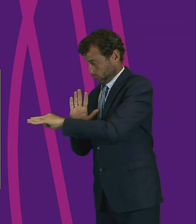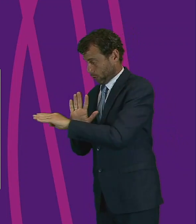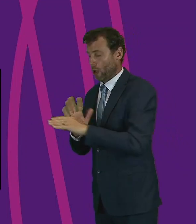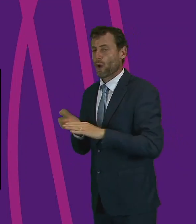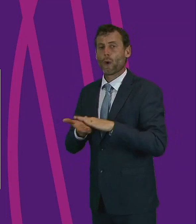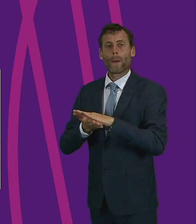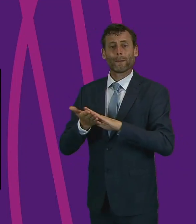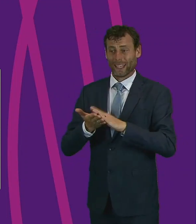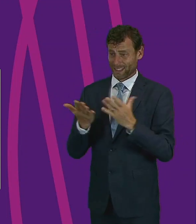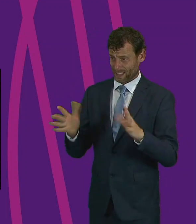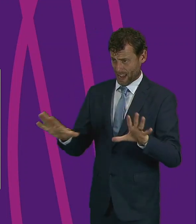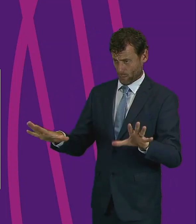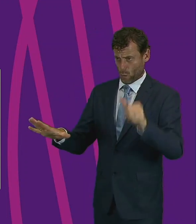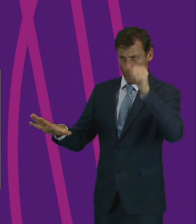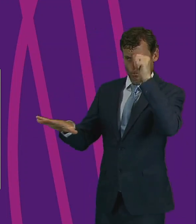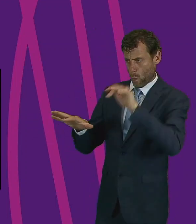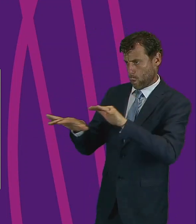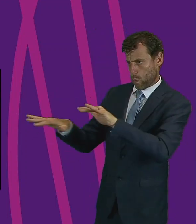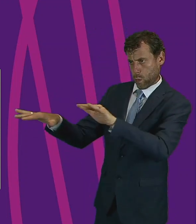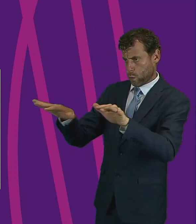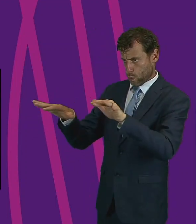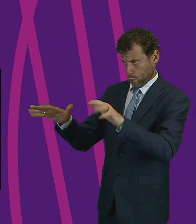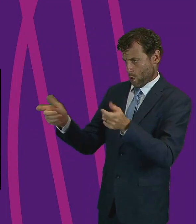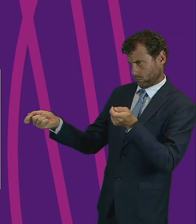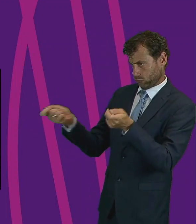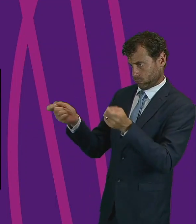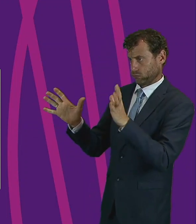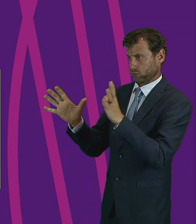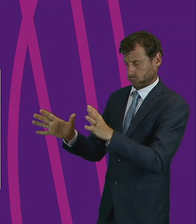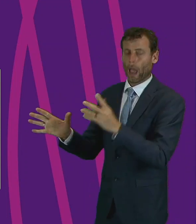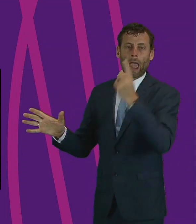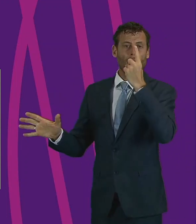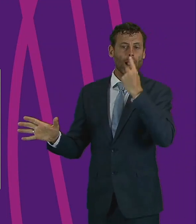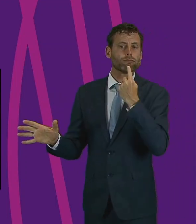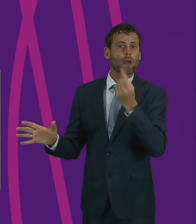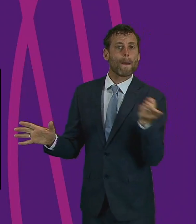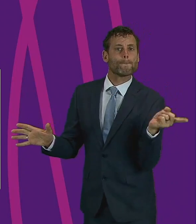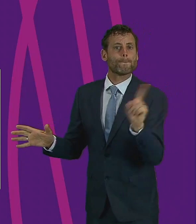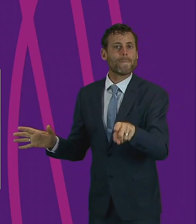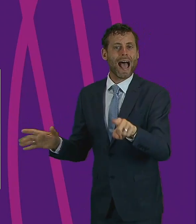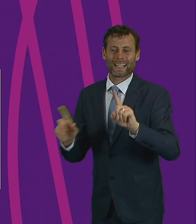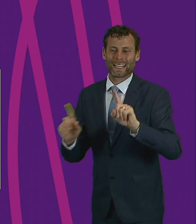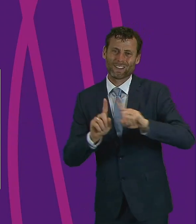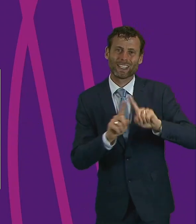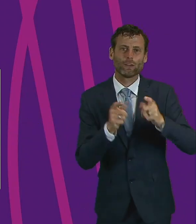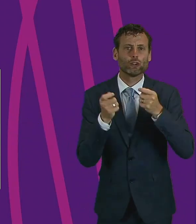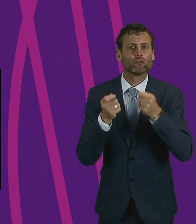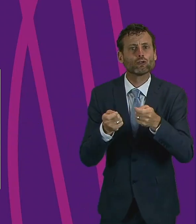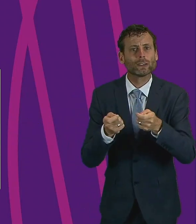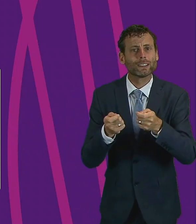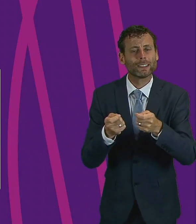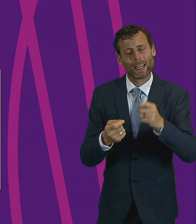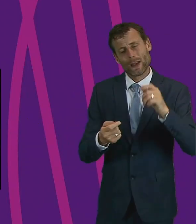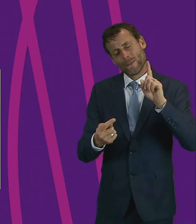screening and operations. As these next steps are taken, the safety of staff and patients must be at the